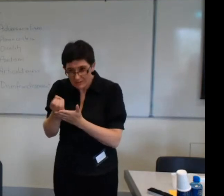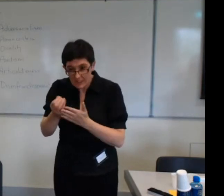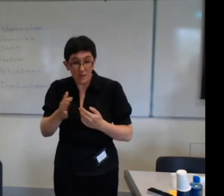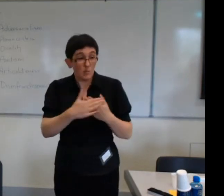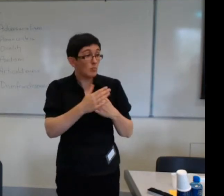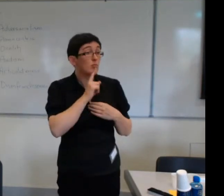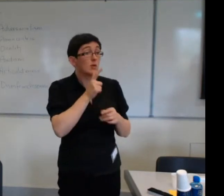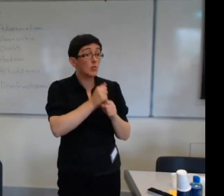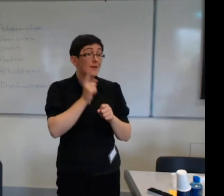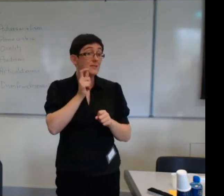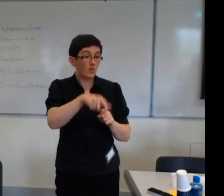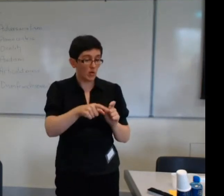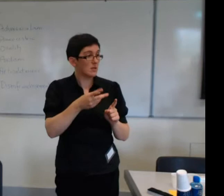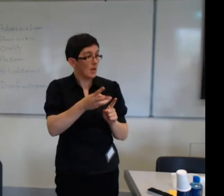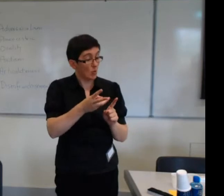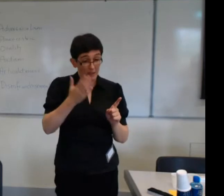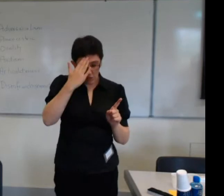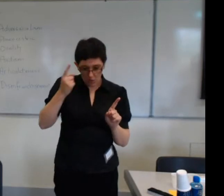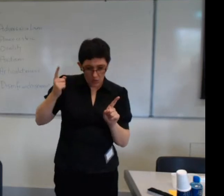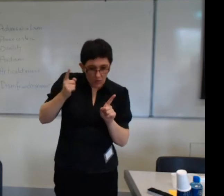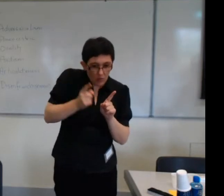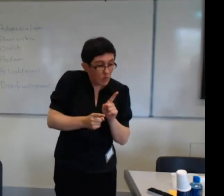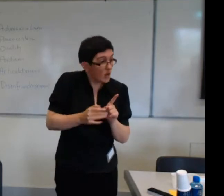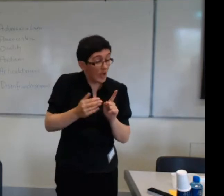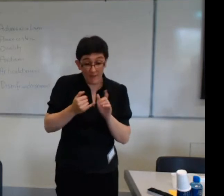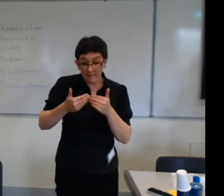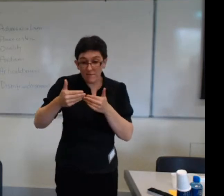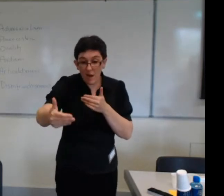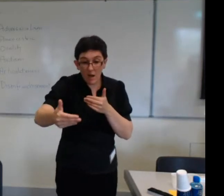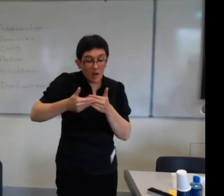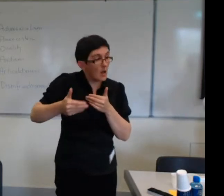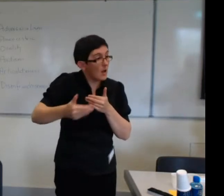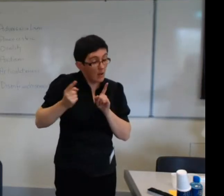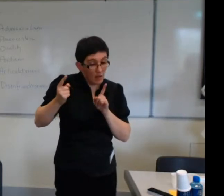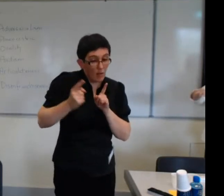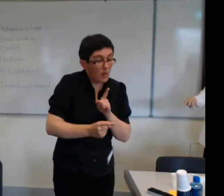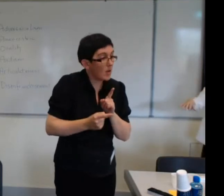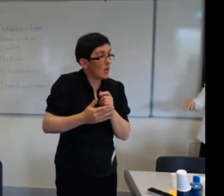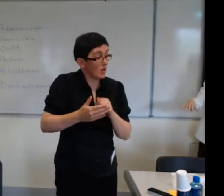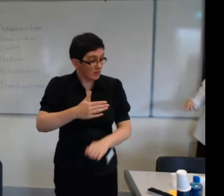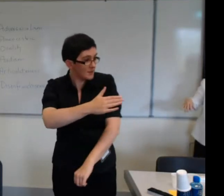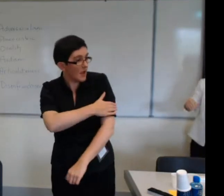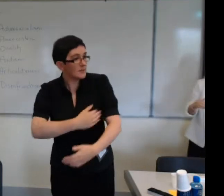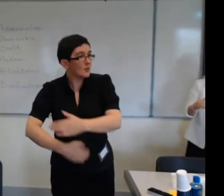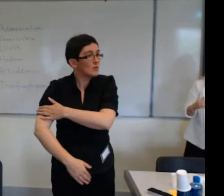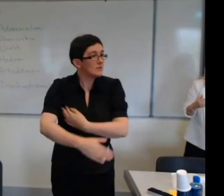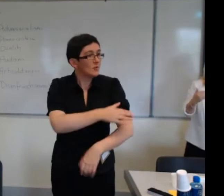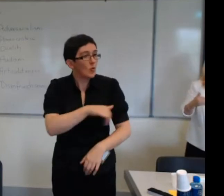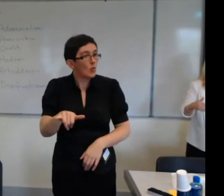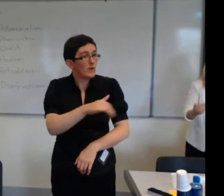them, and at what relative degree of distance from their body, and on what side of their body, and in what manner